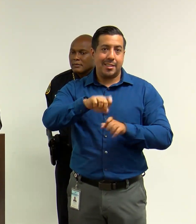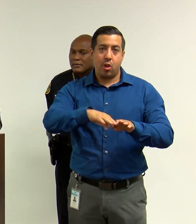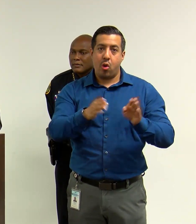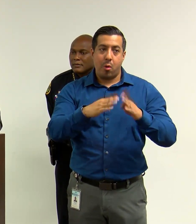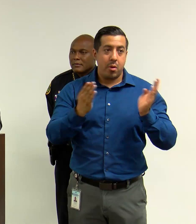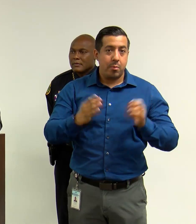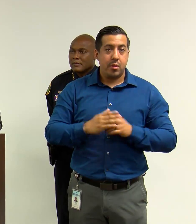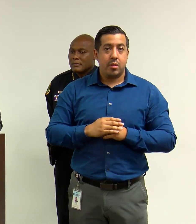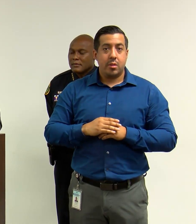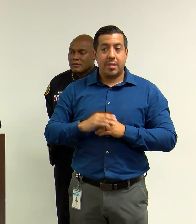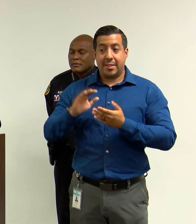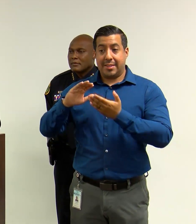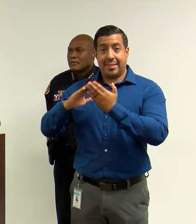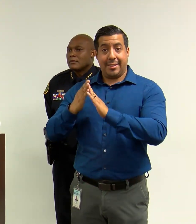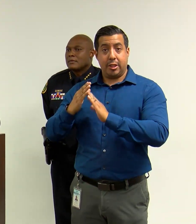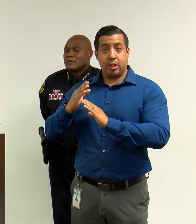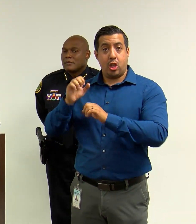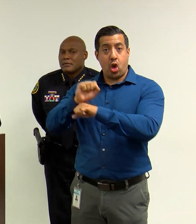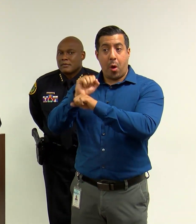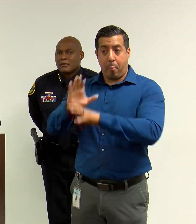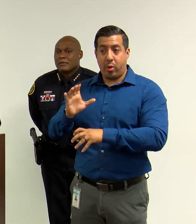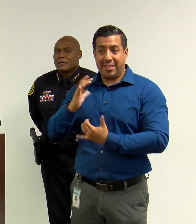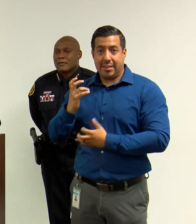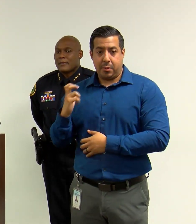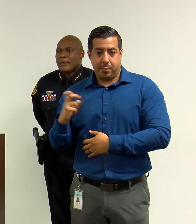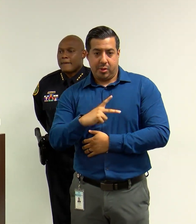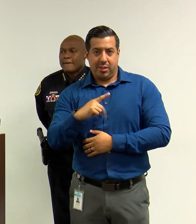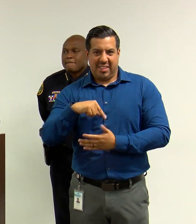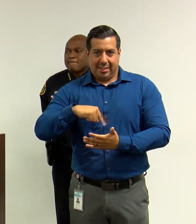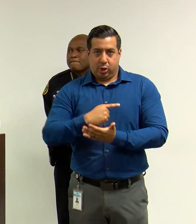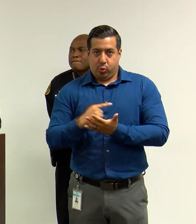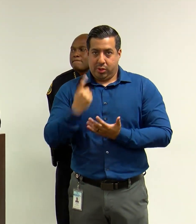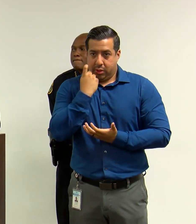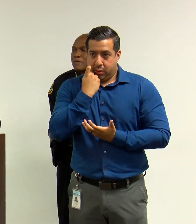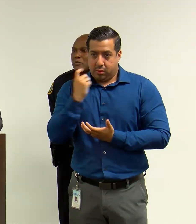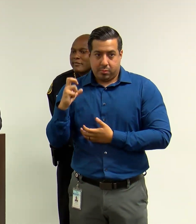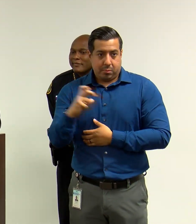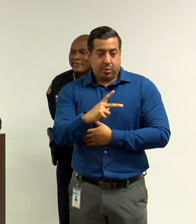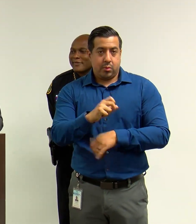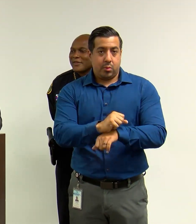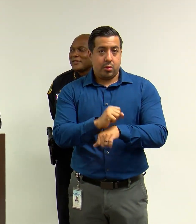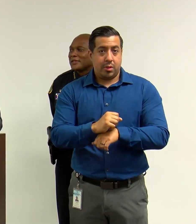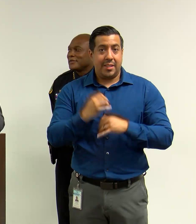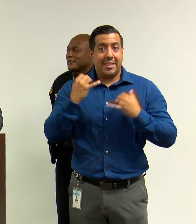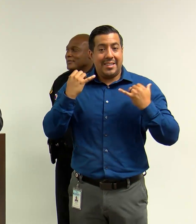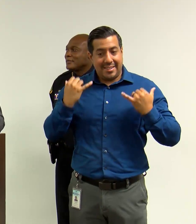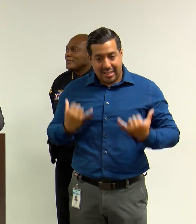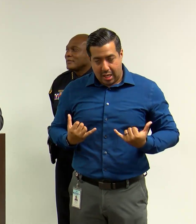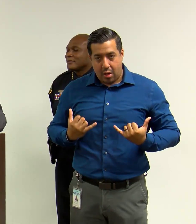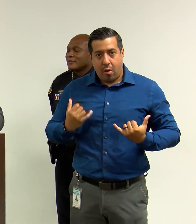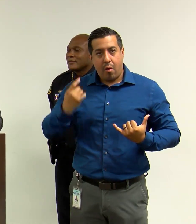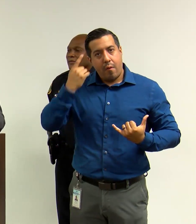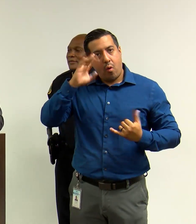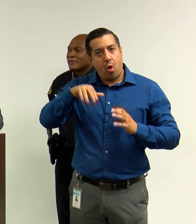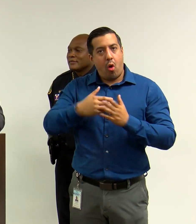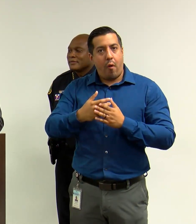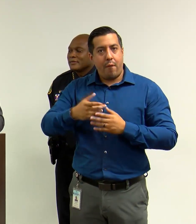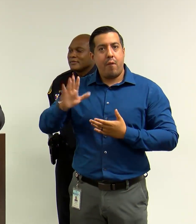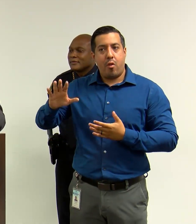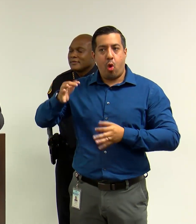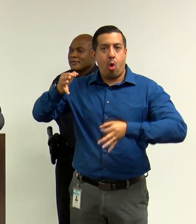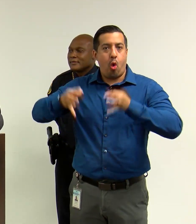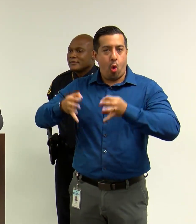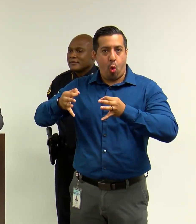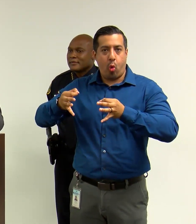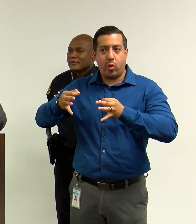City employees, for example, return as of this week. And so it's now time for the whole criminal courthouse system to